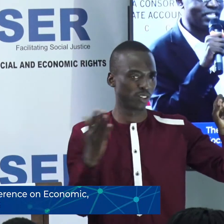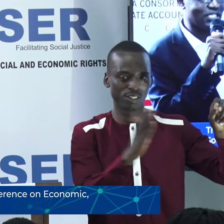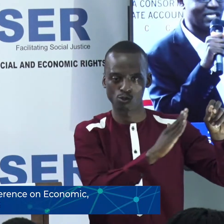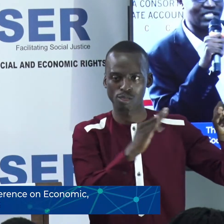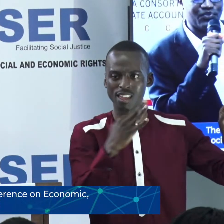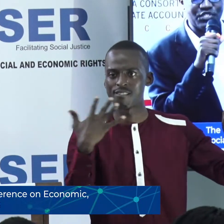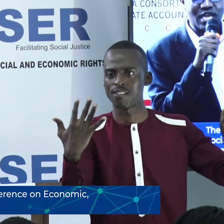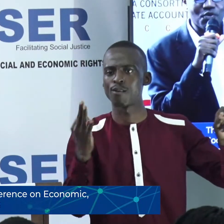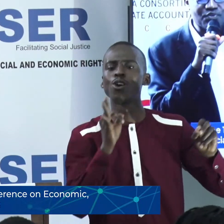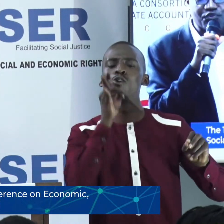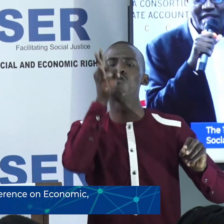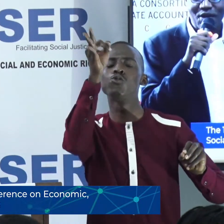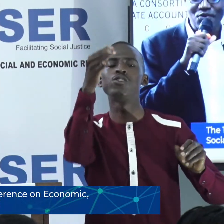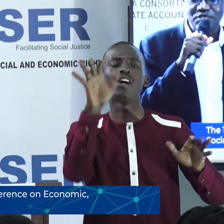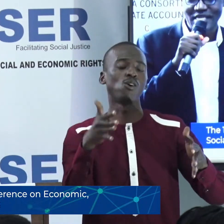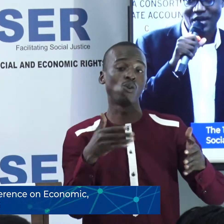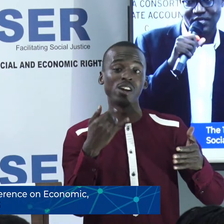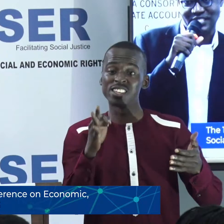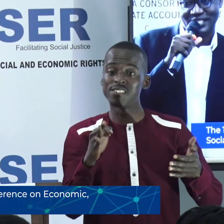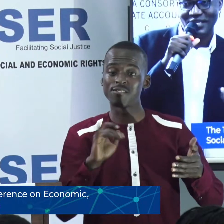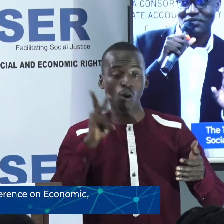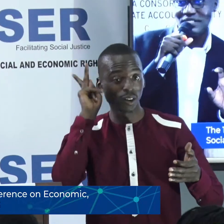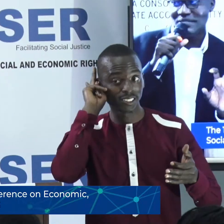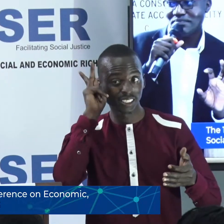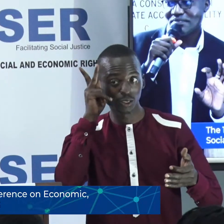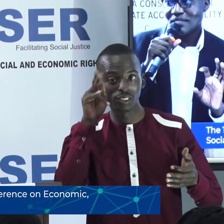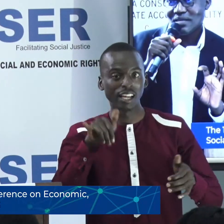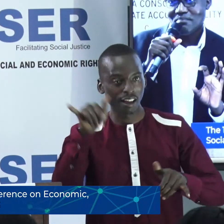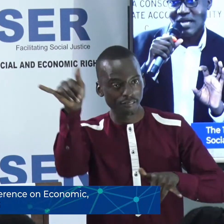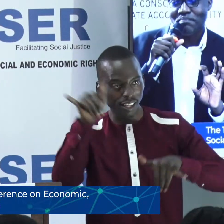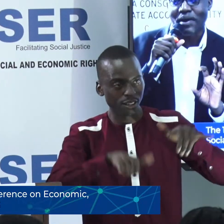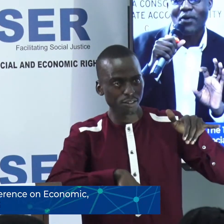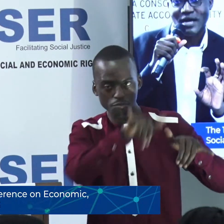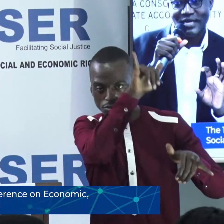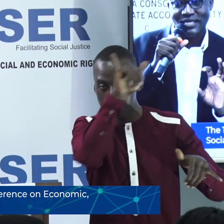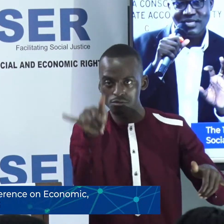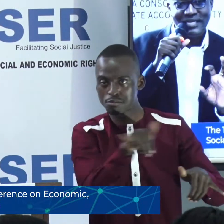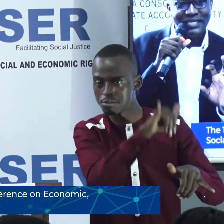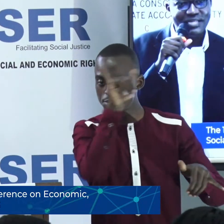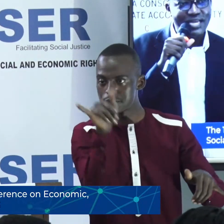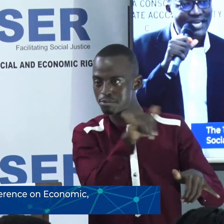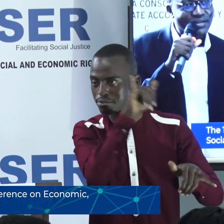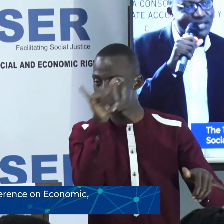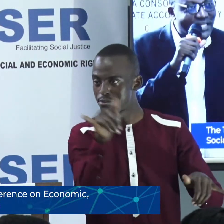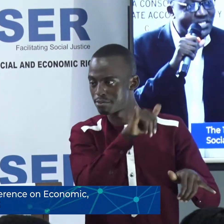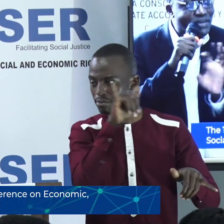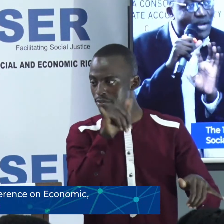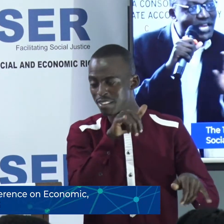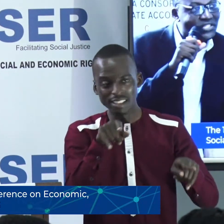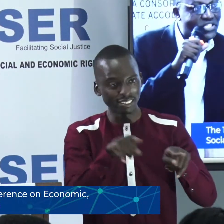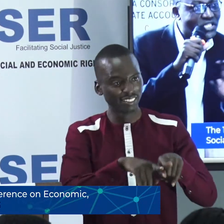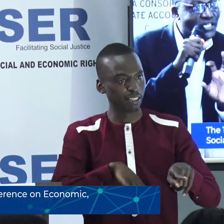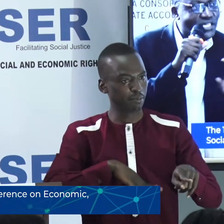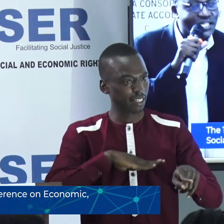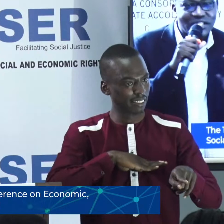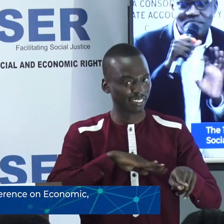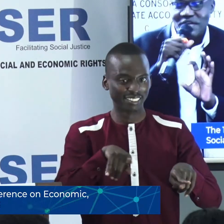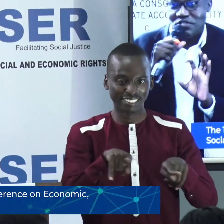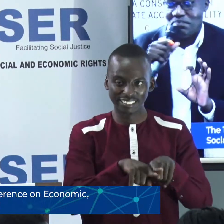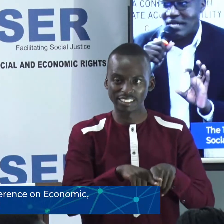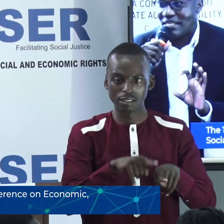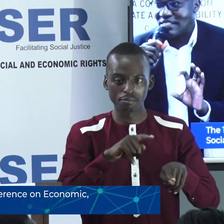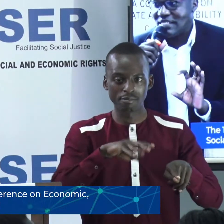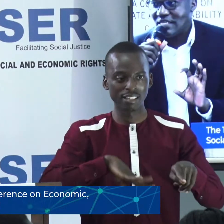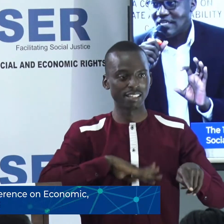what does the future hold if we are now losing our skilled manpower in the same